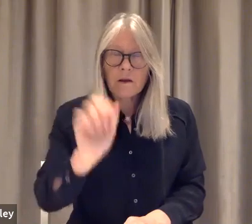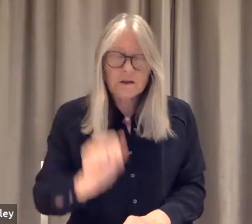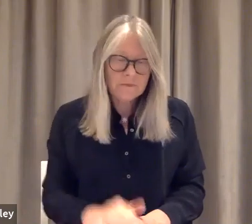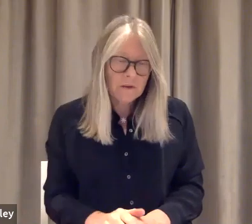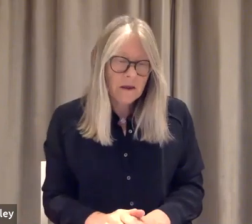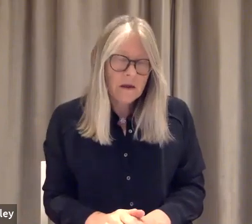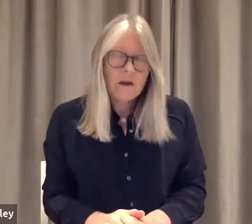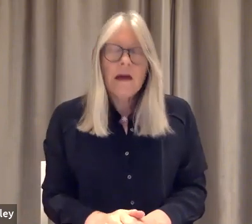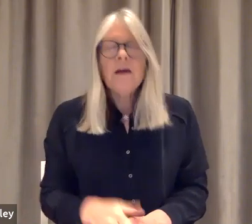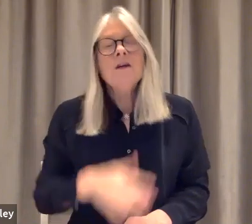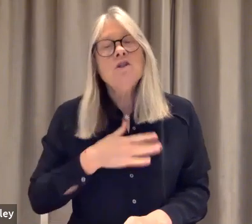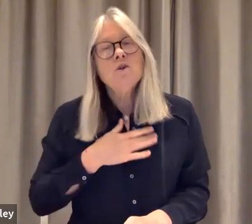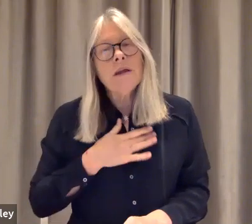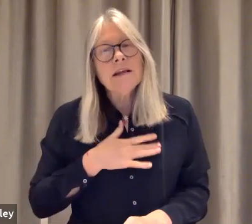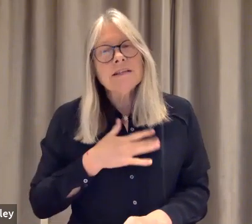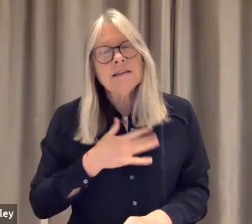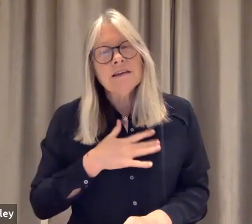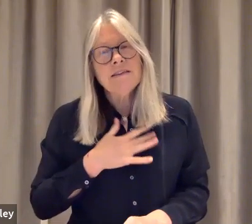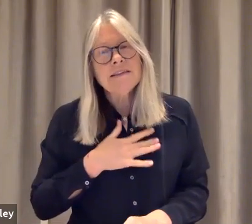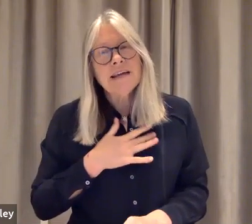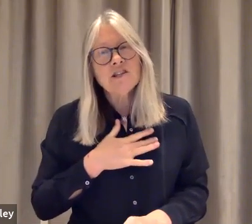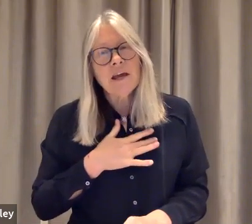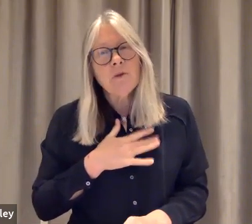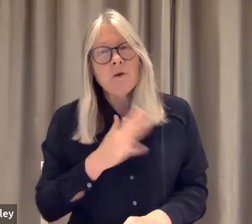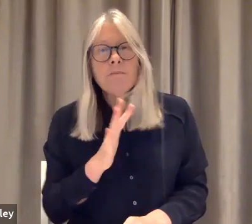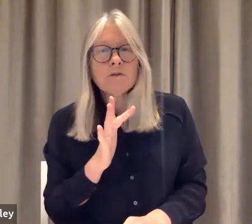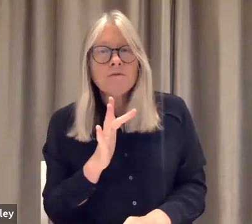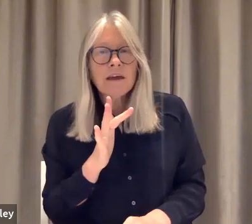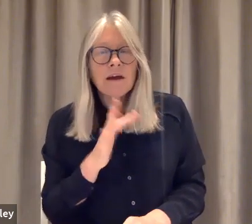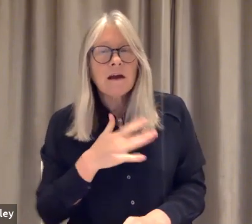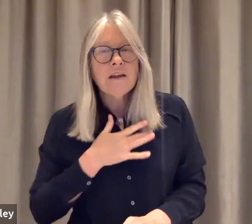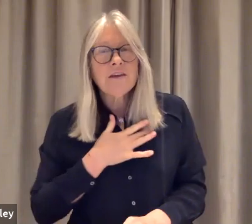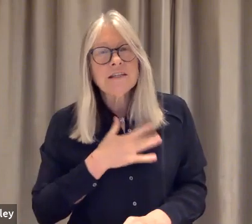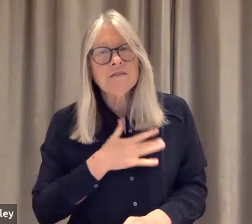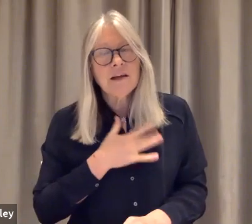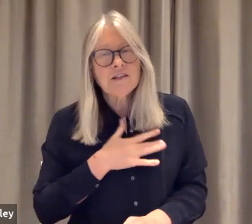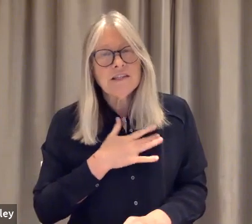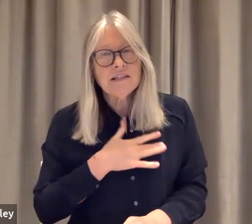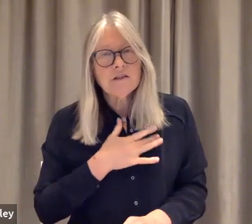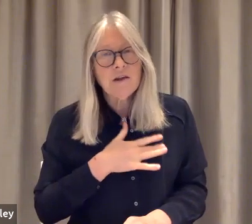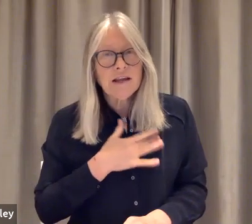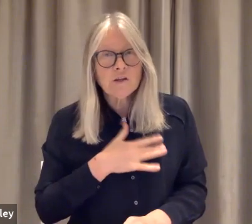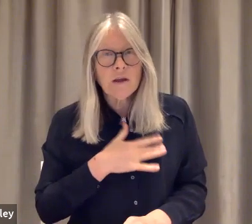Good. Toilet. This hand shape with your middle finger kind of identified just here discreetly,